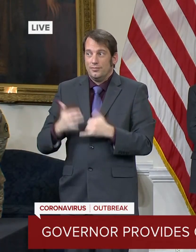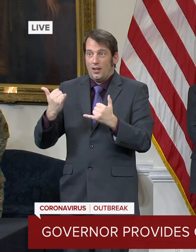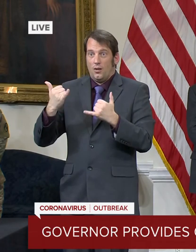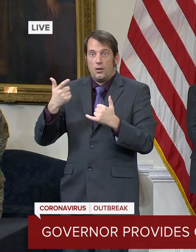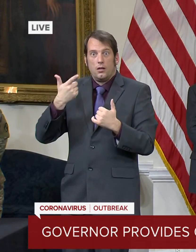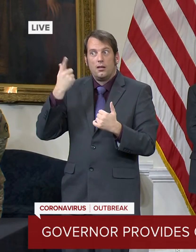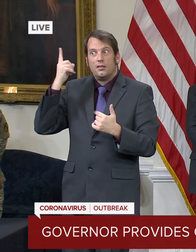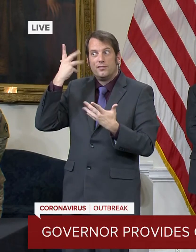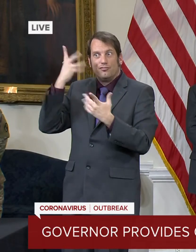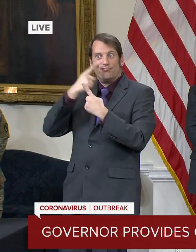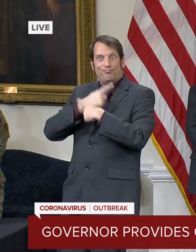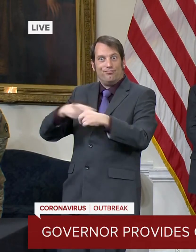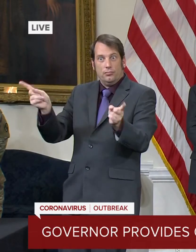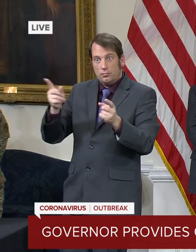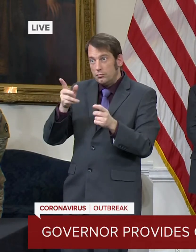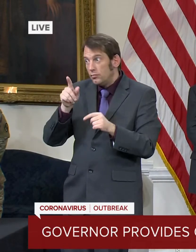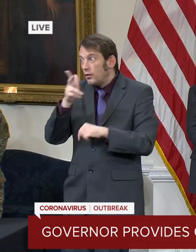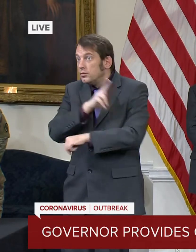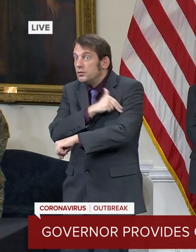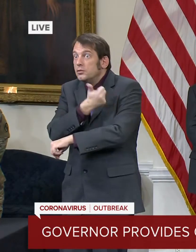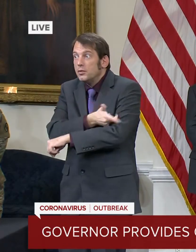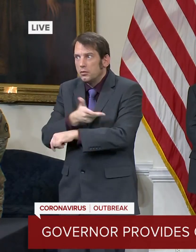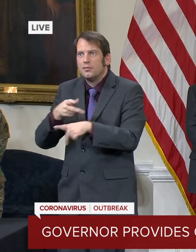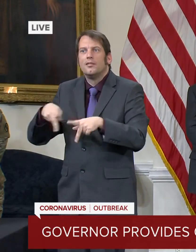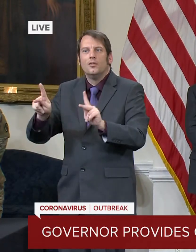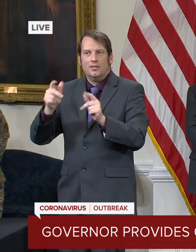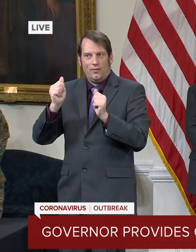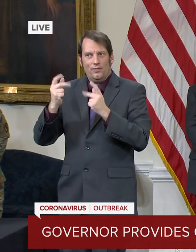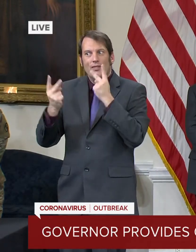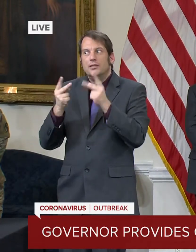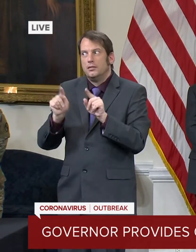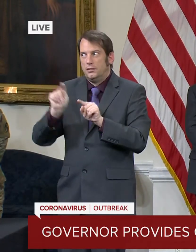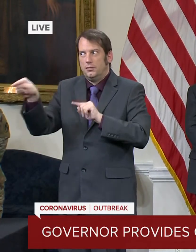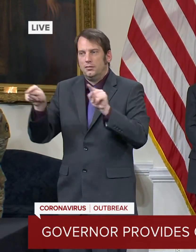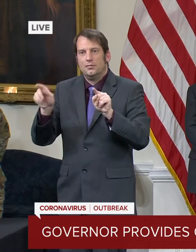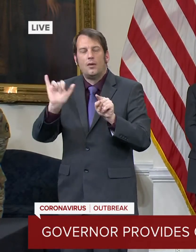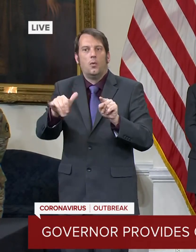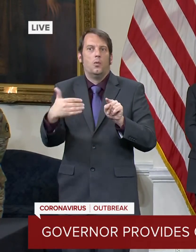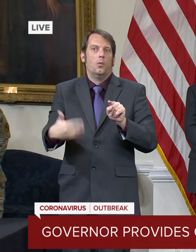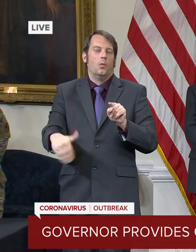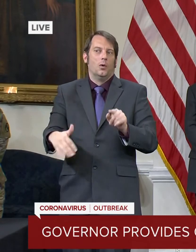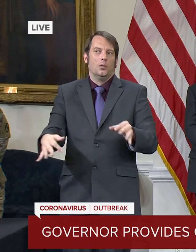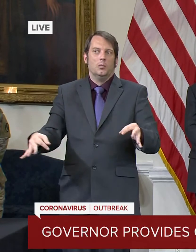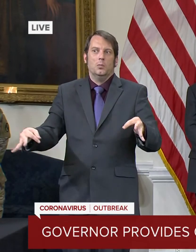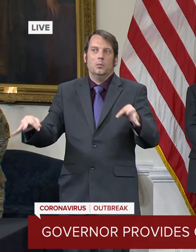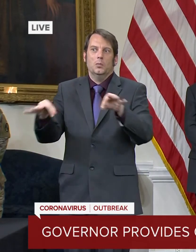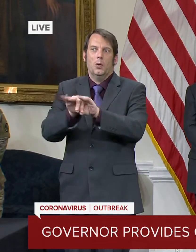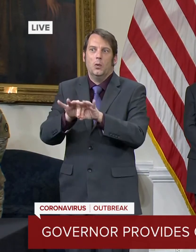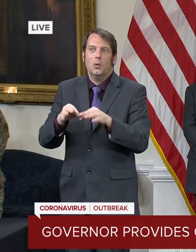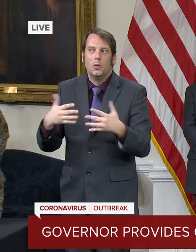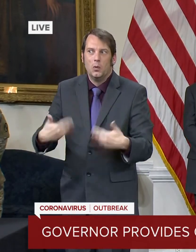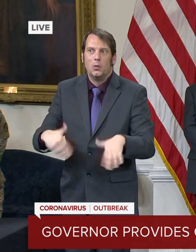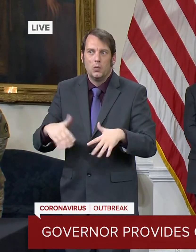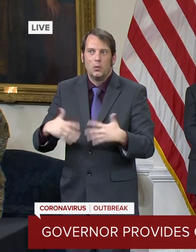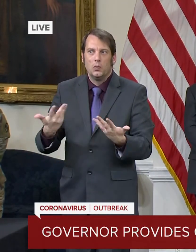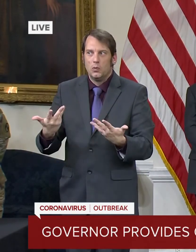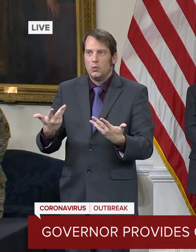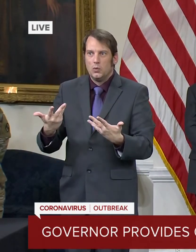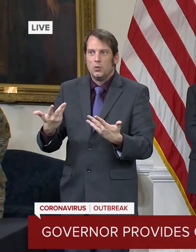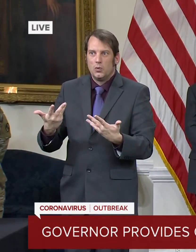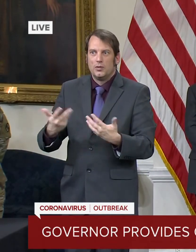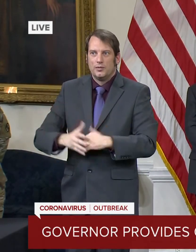care visitations is an important one. The restricted visitation policies put in place